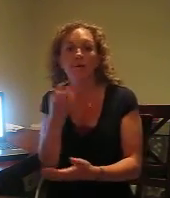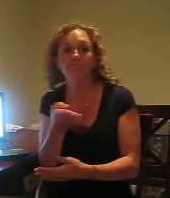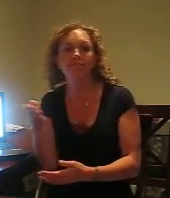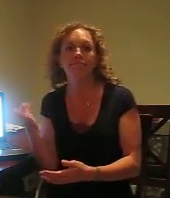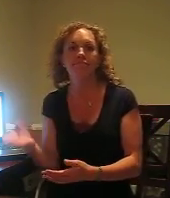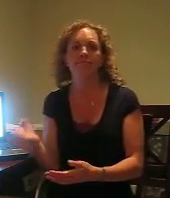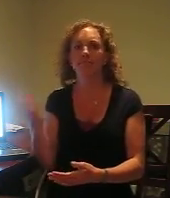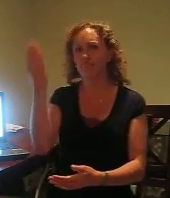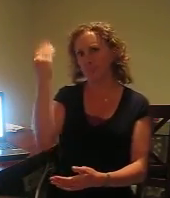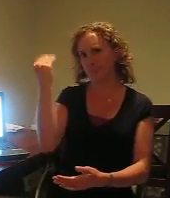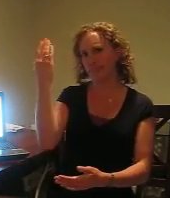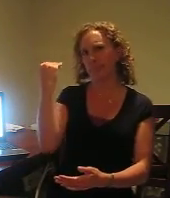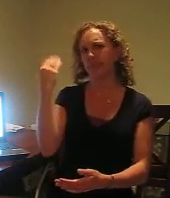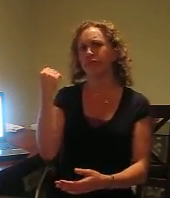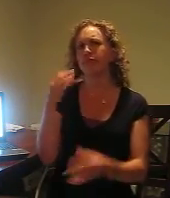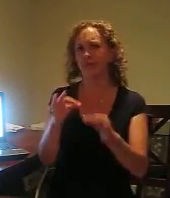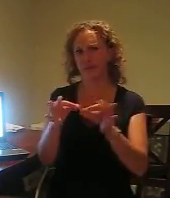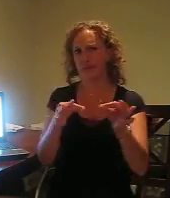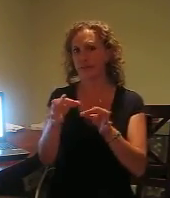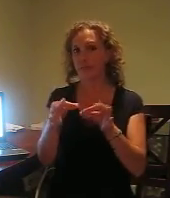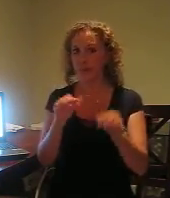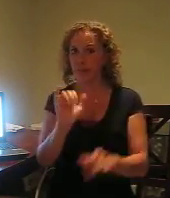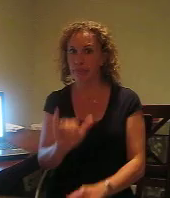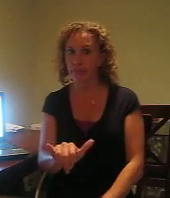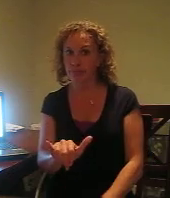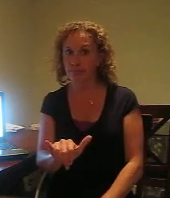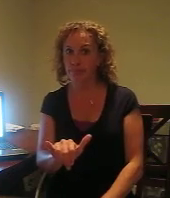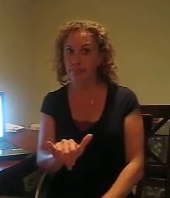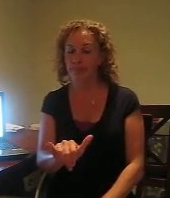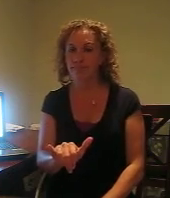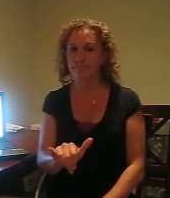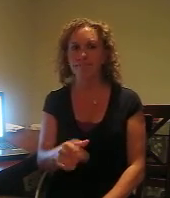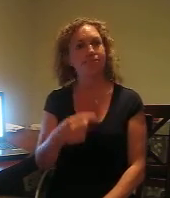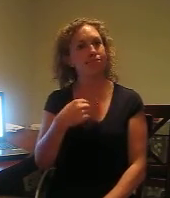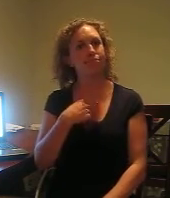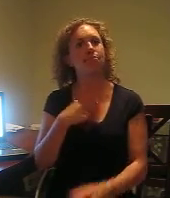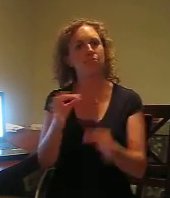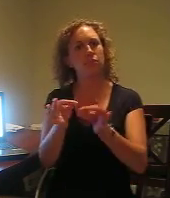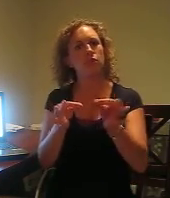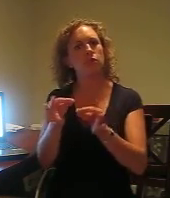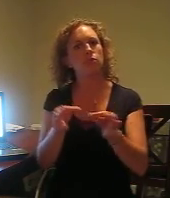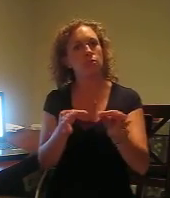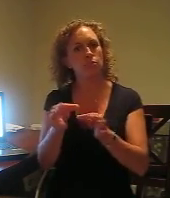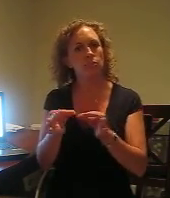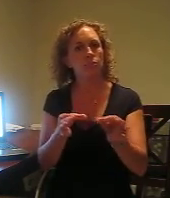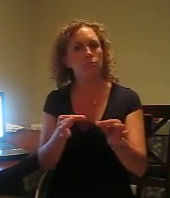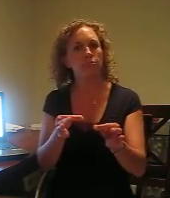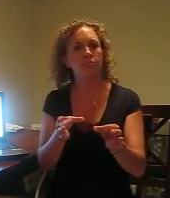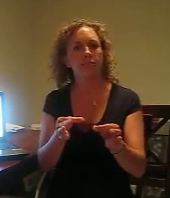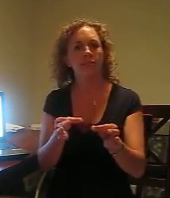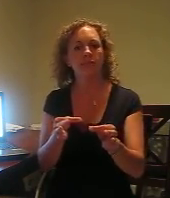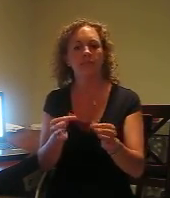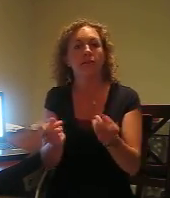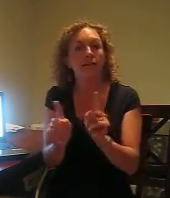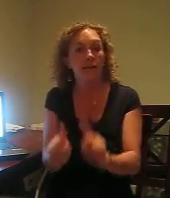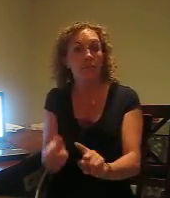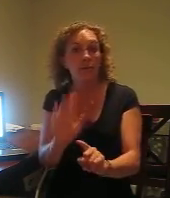covered in previous videos and previous articles. What I am talking about is once you get your tinder, your kindling, and your fuel